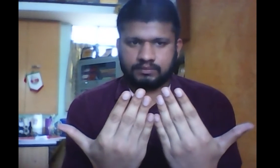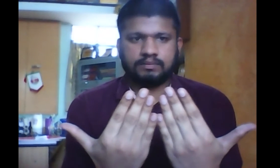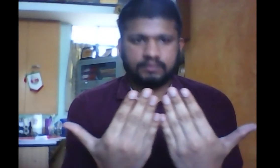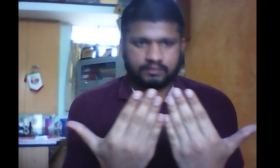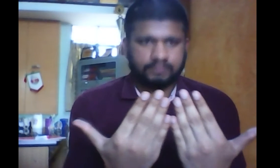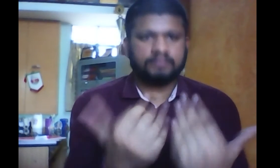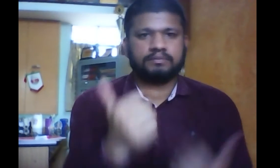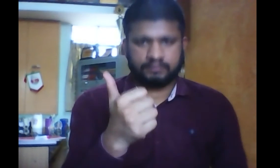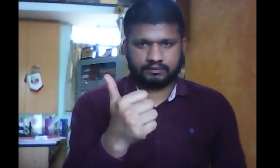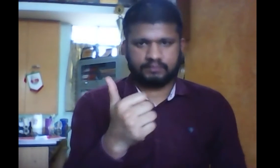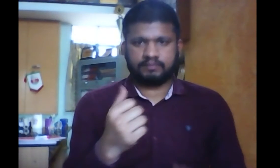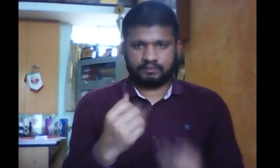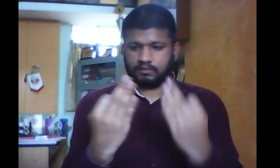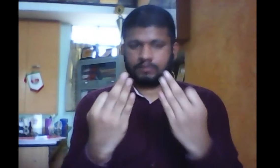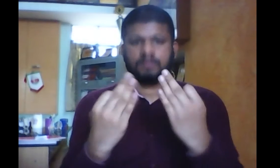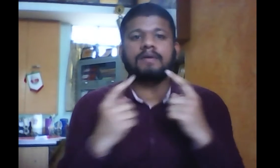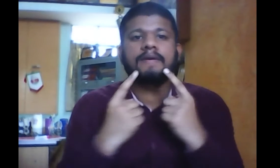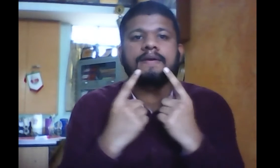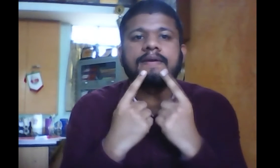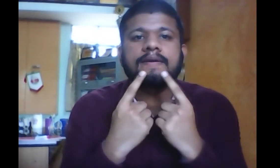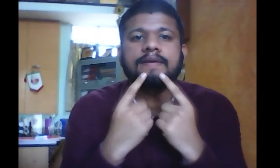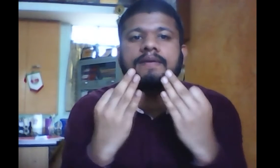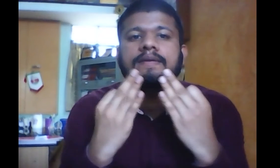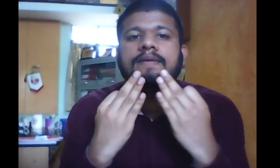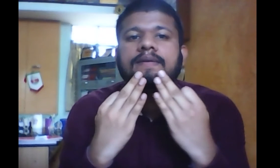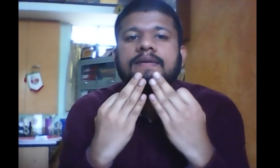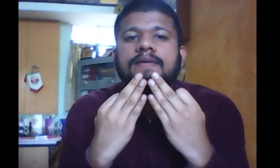Just open a book like school. Yes.